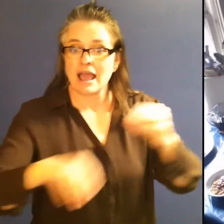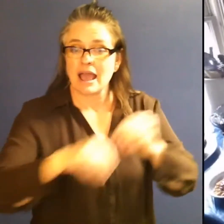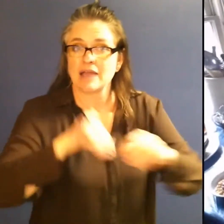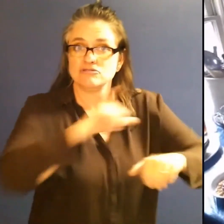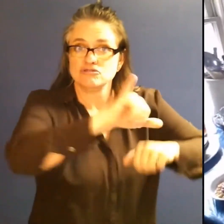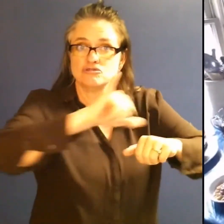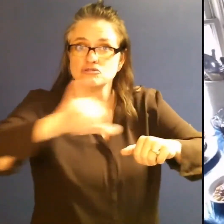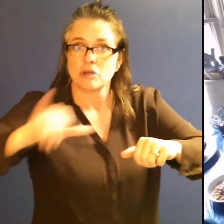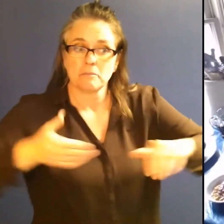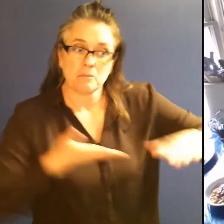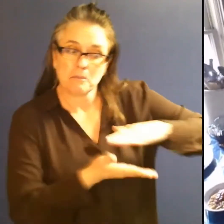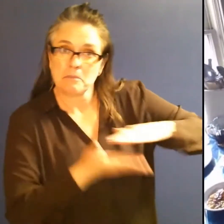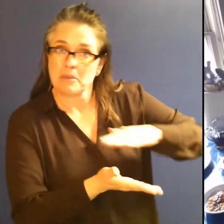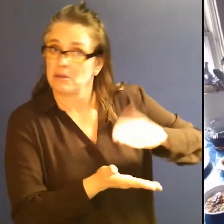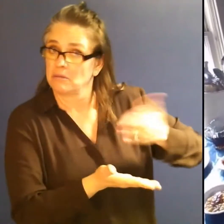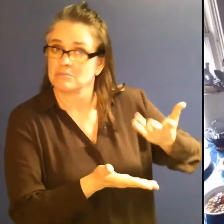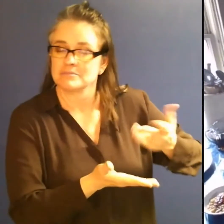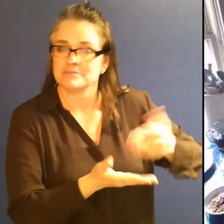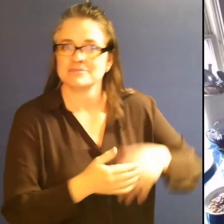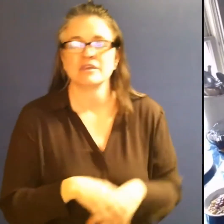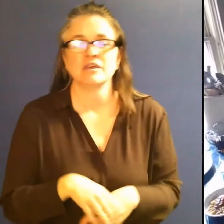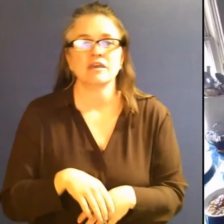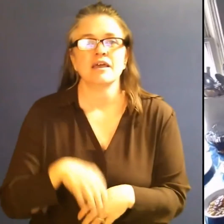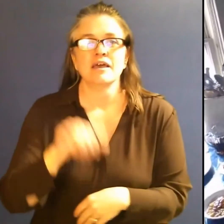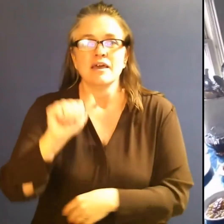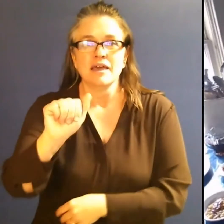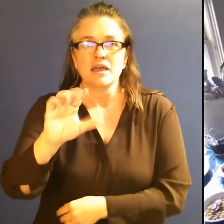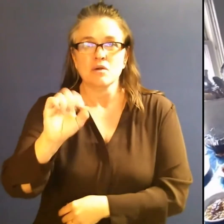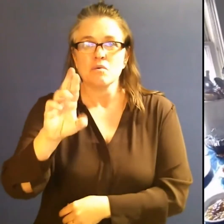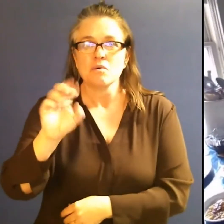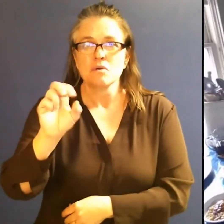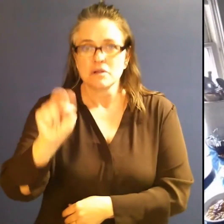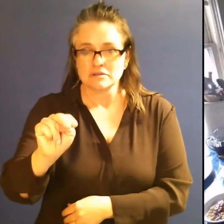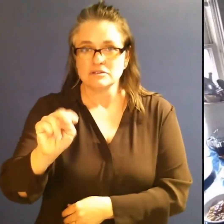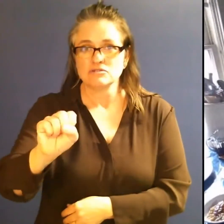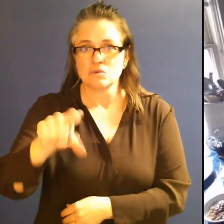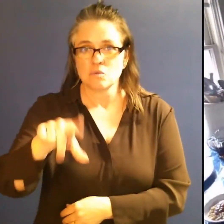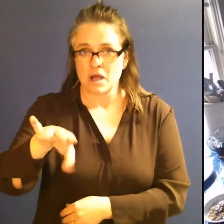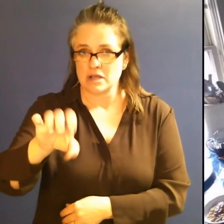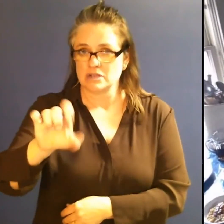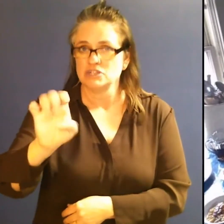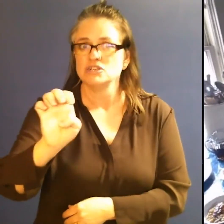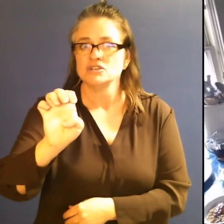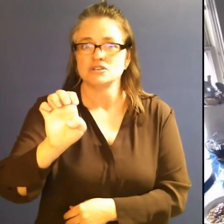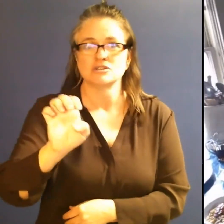also have a stuffed acorn squash, a maple muffin,